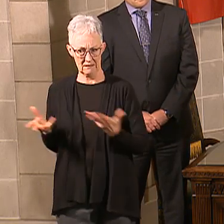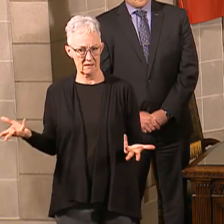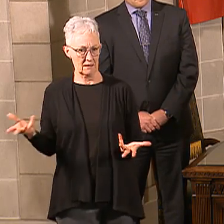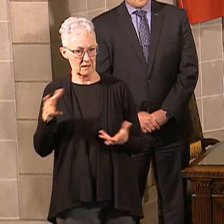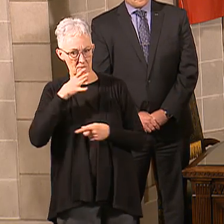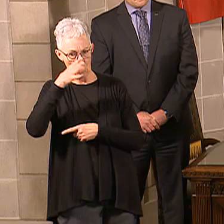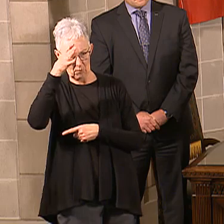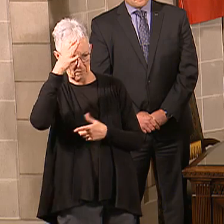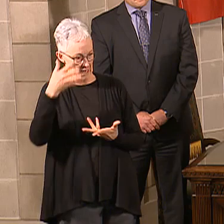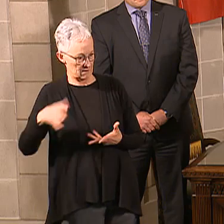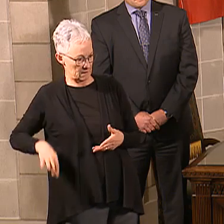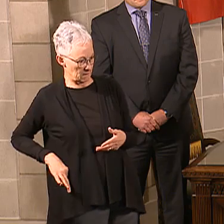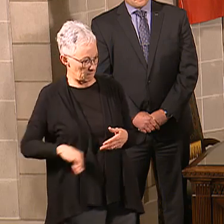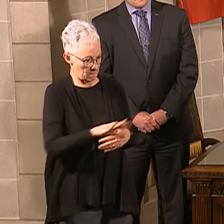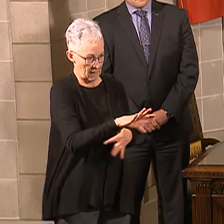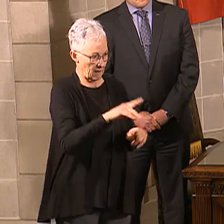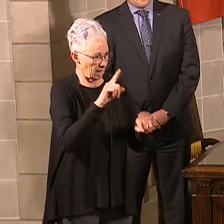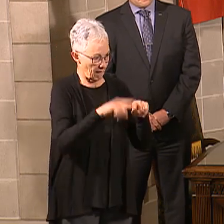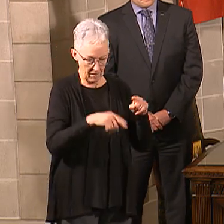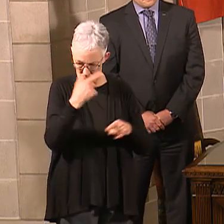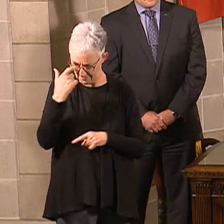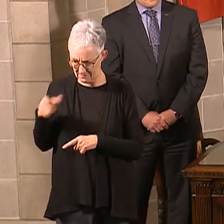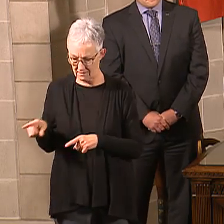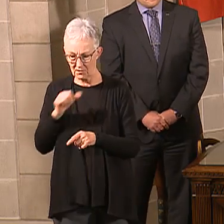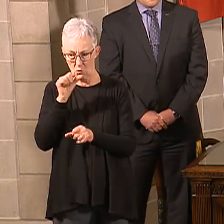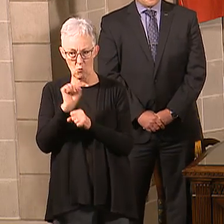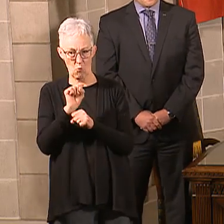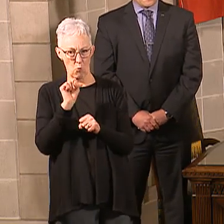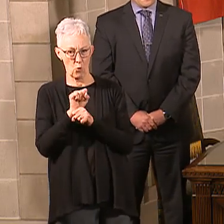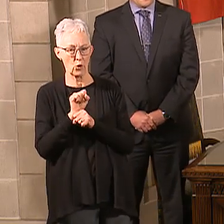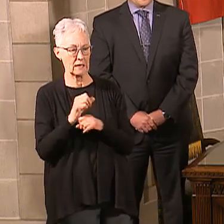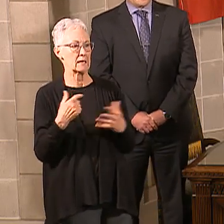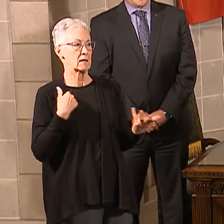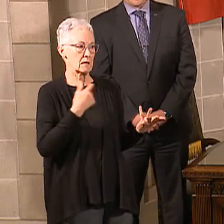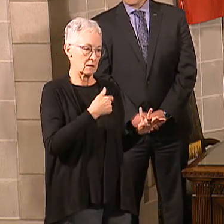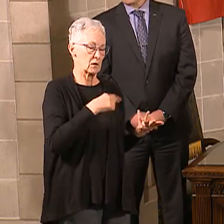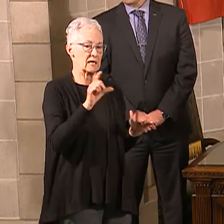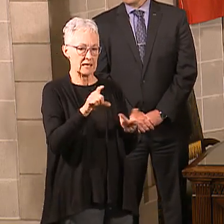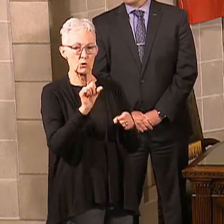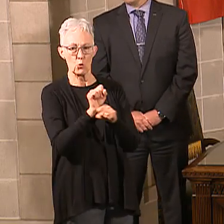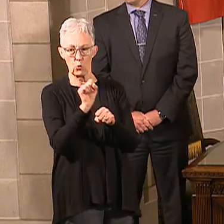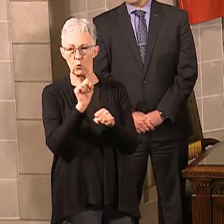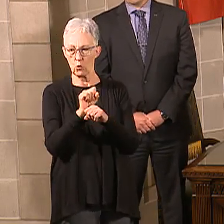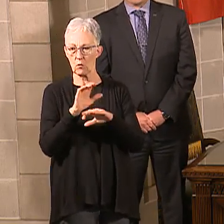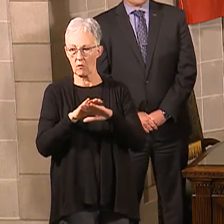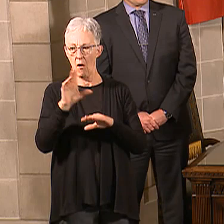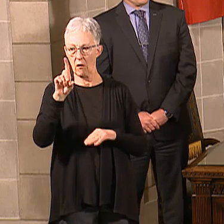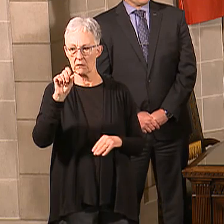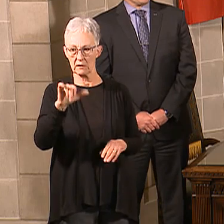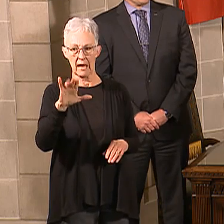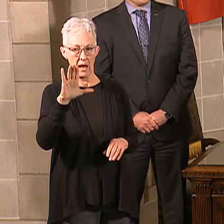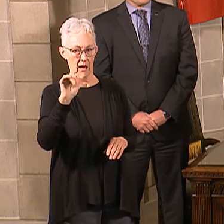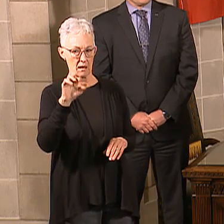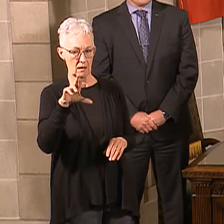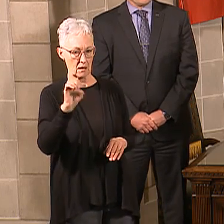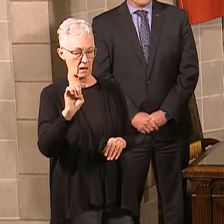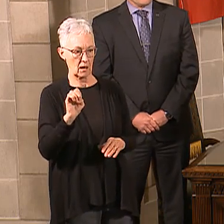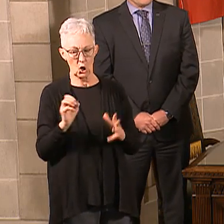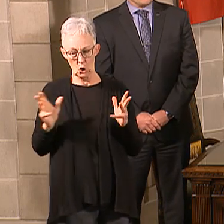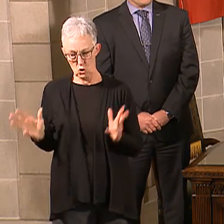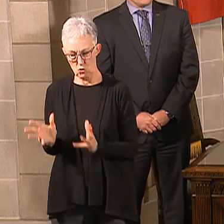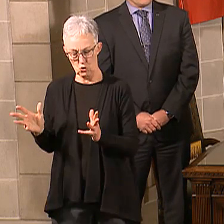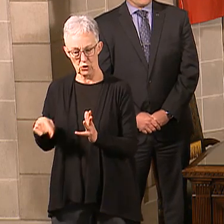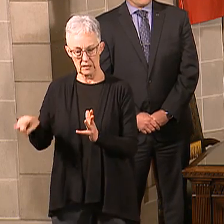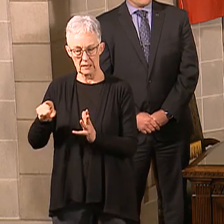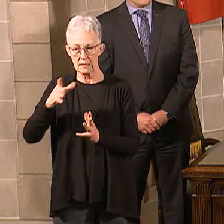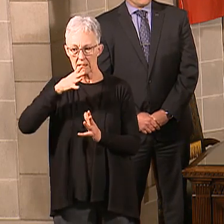taking with regard to how we're addressing creating more daycare capacity. I'd also encourage those parents to work with your daycares,